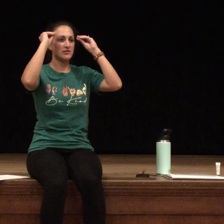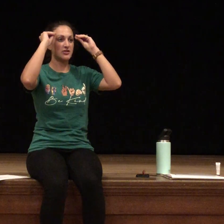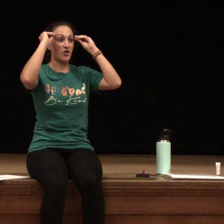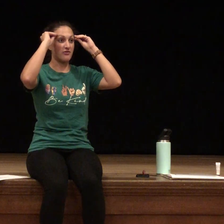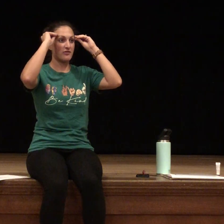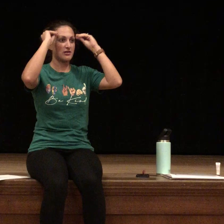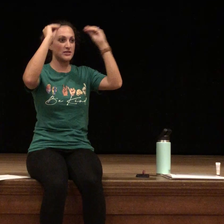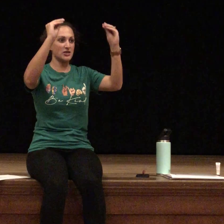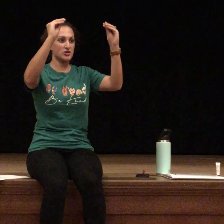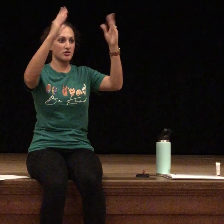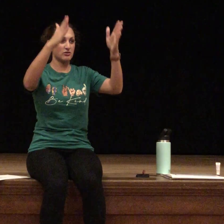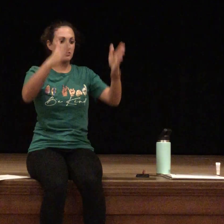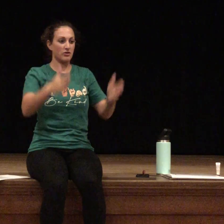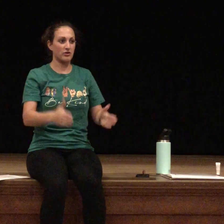So teach